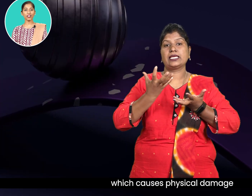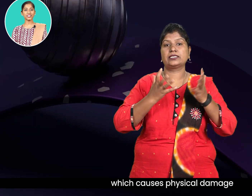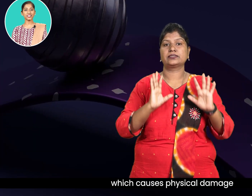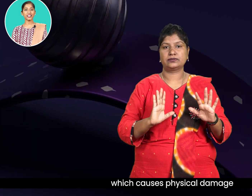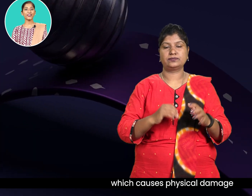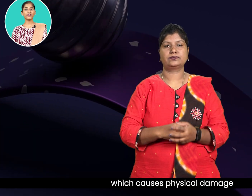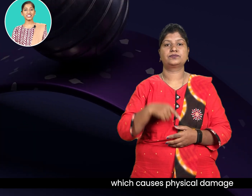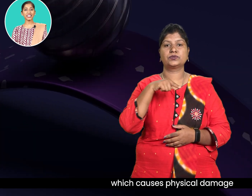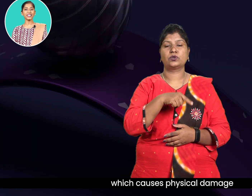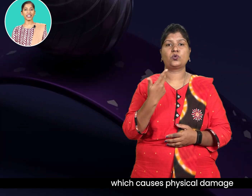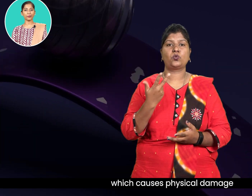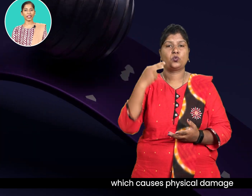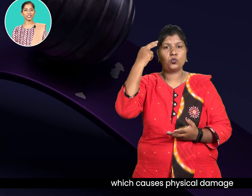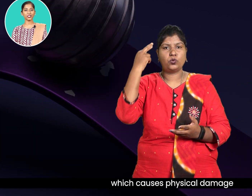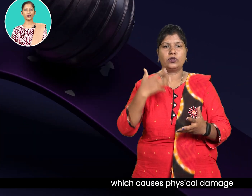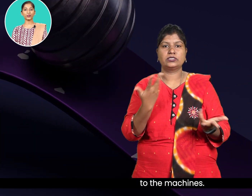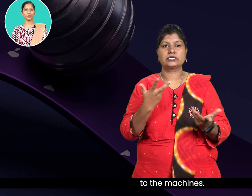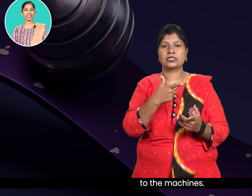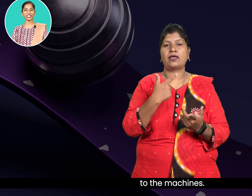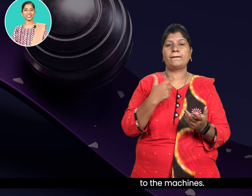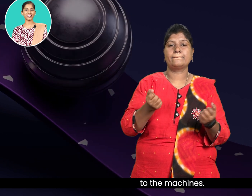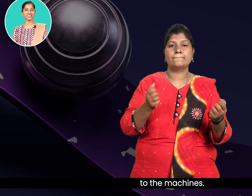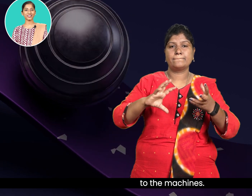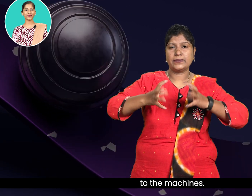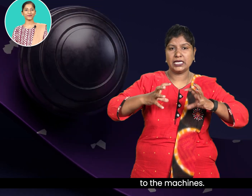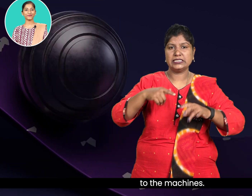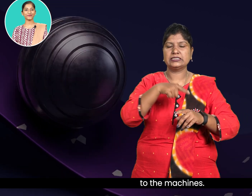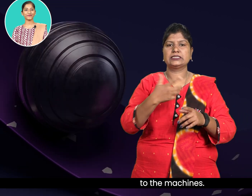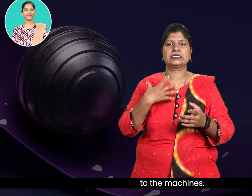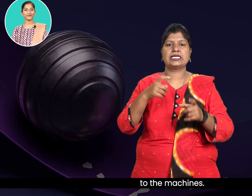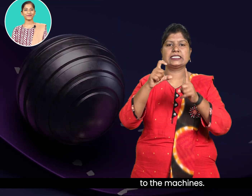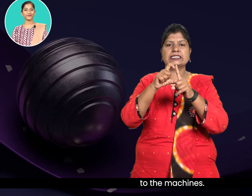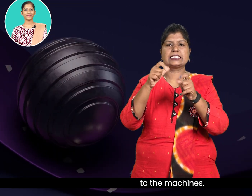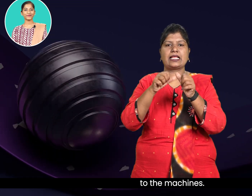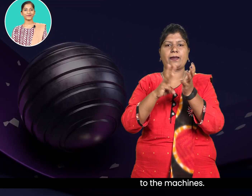which causes physical damage to the machines.